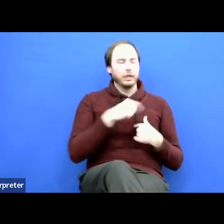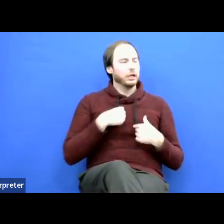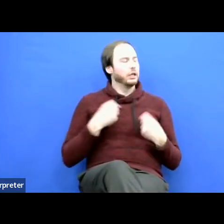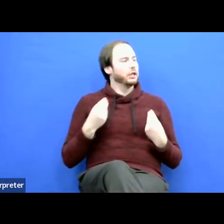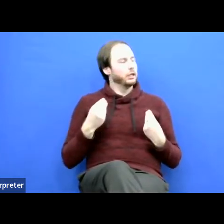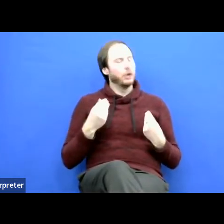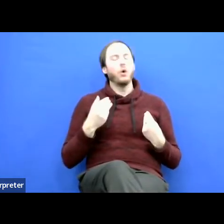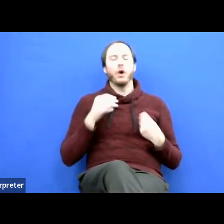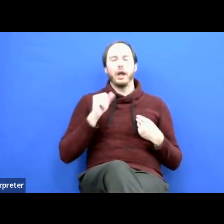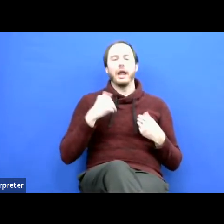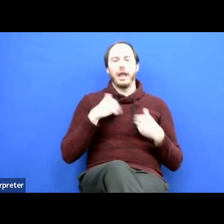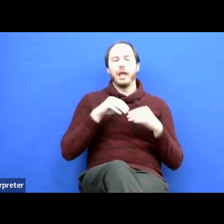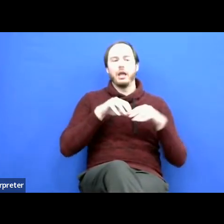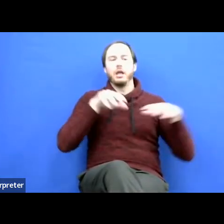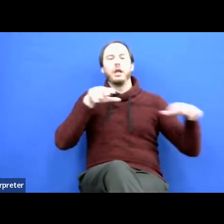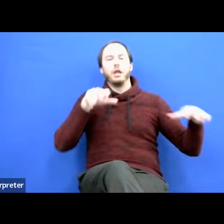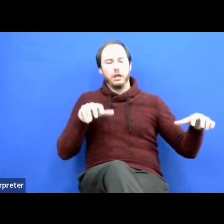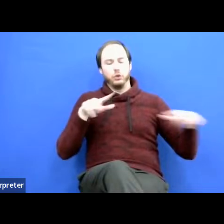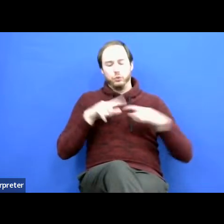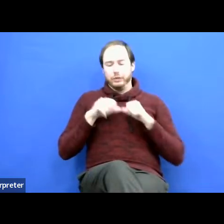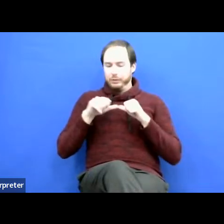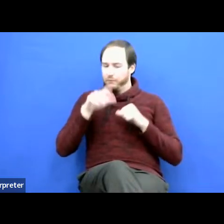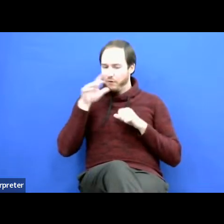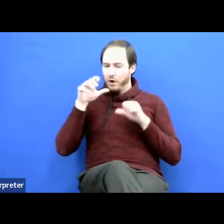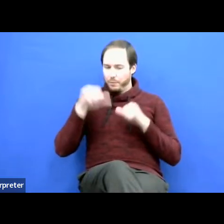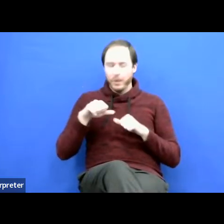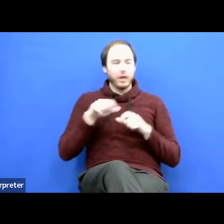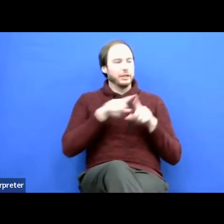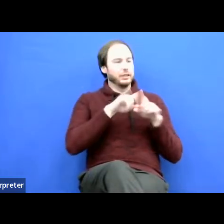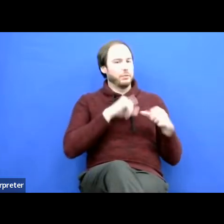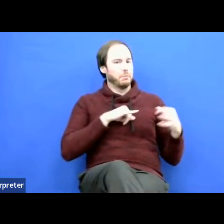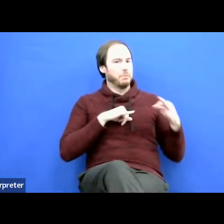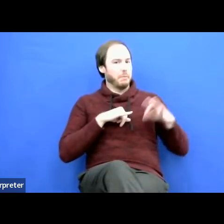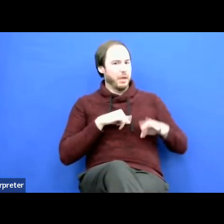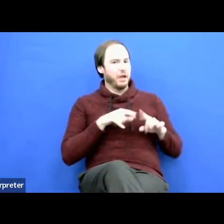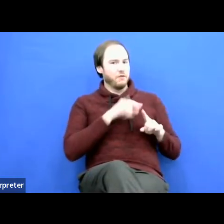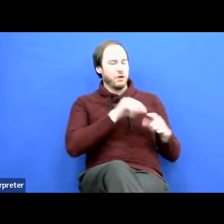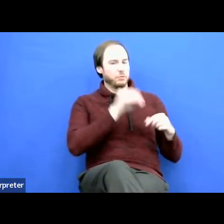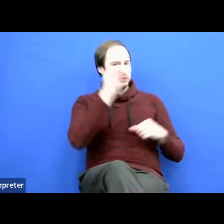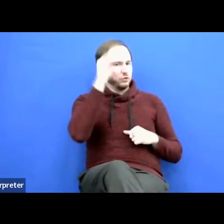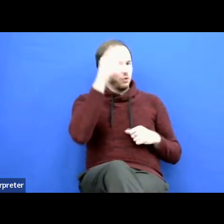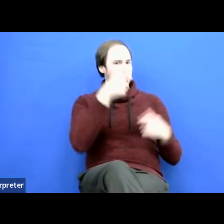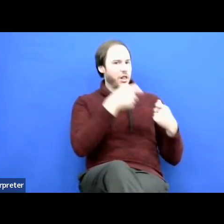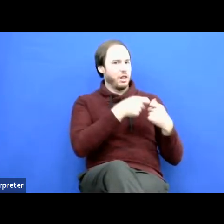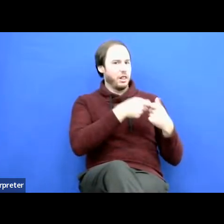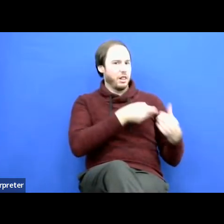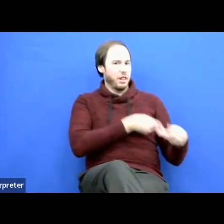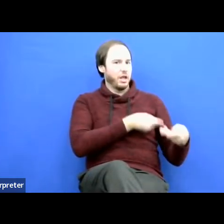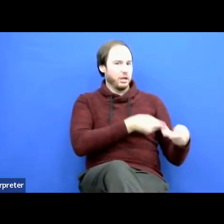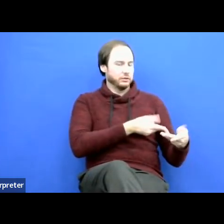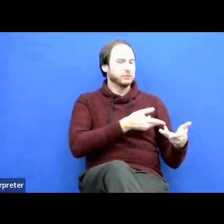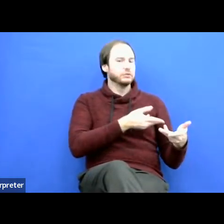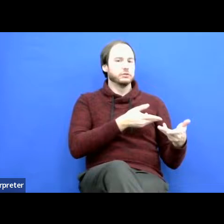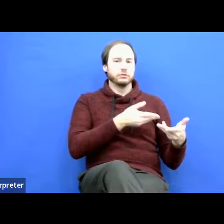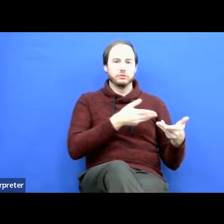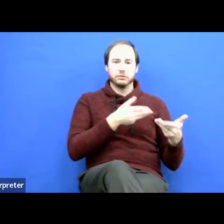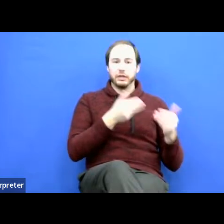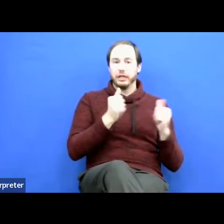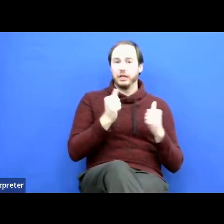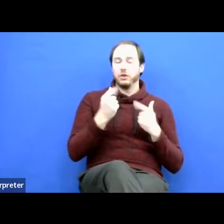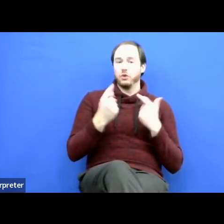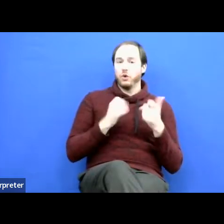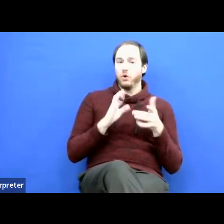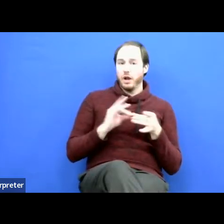the array and the preservation of farmland all on the same property. So does anybody have